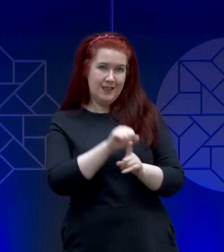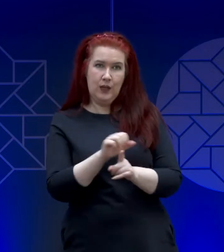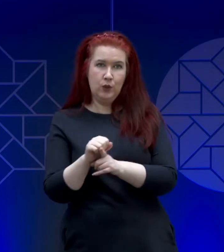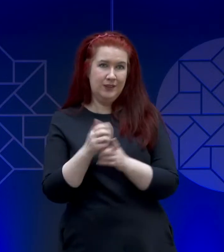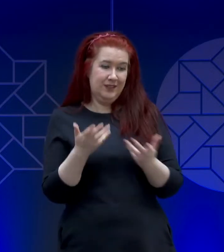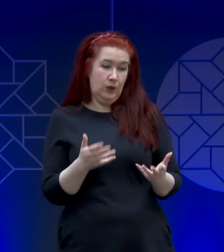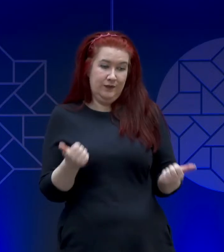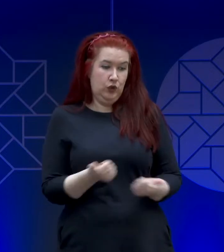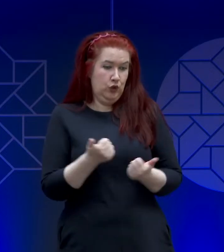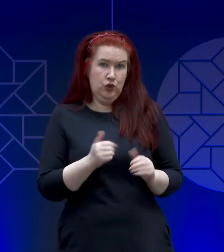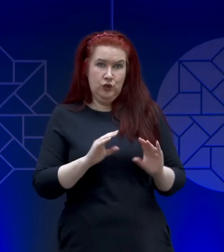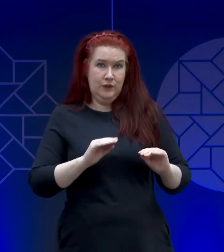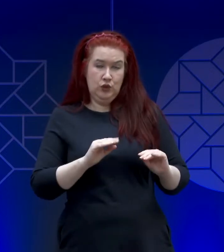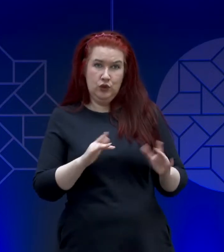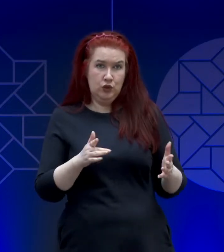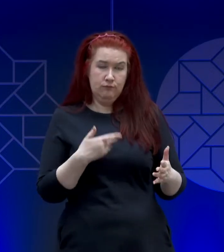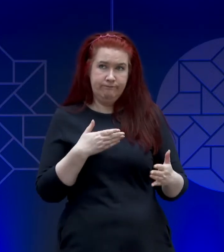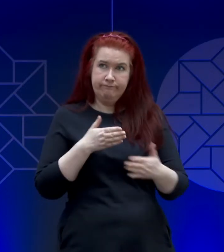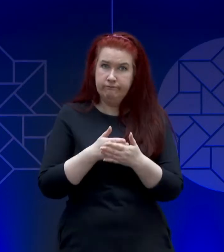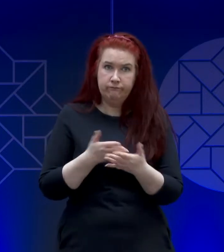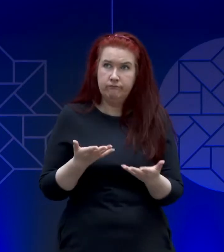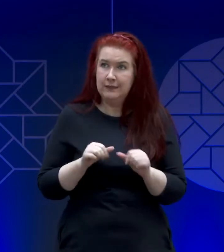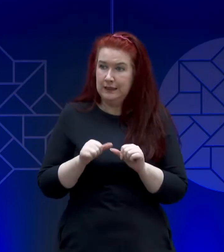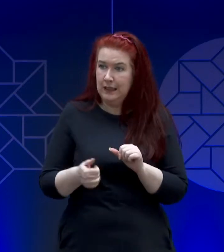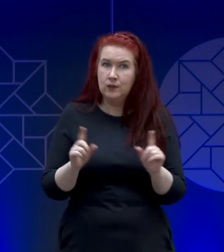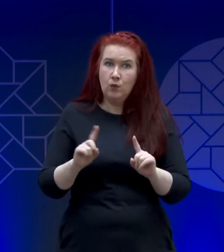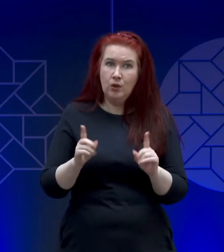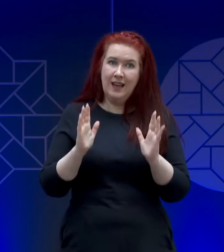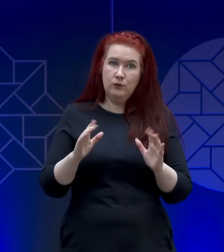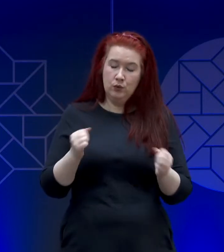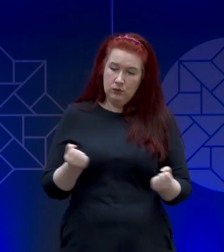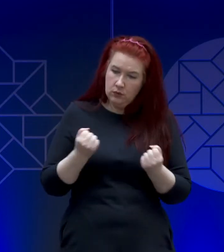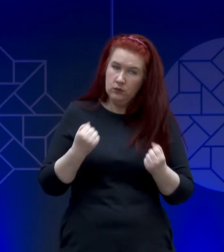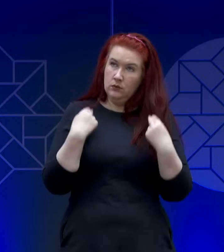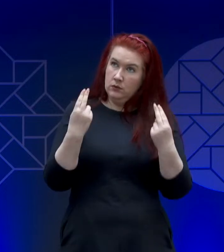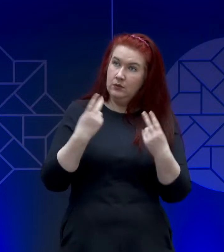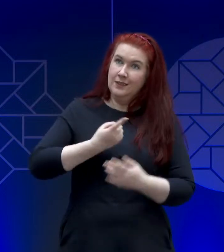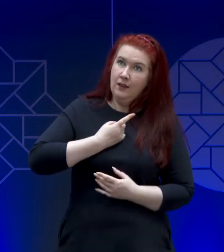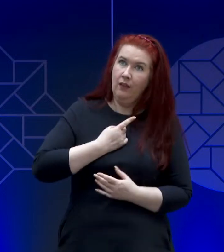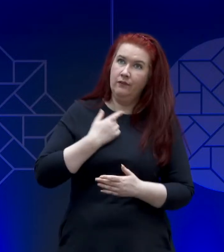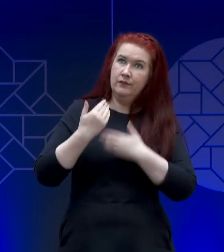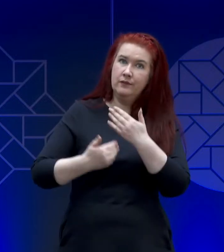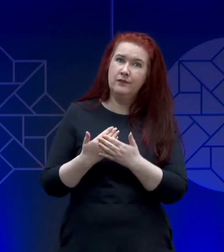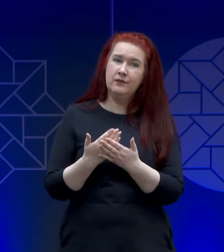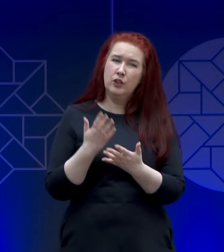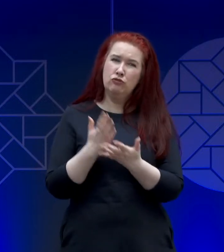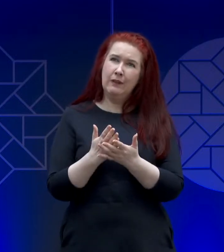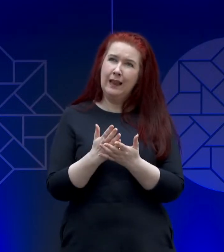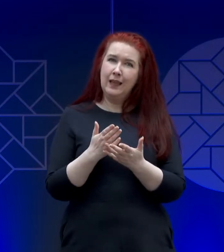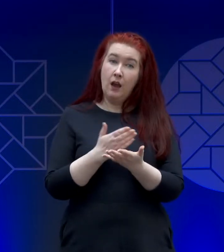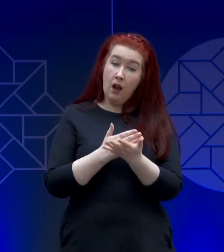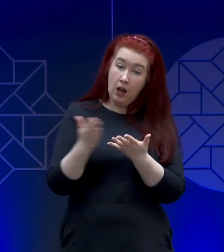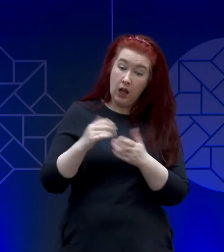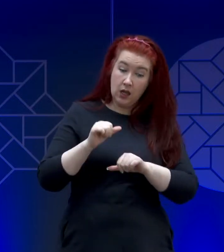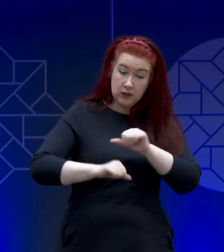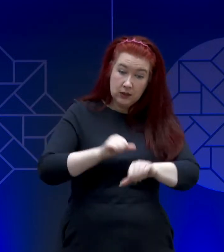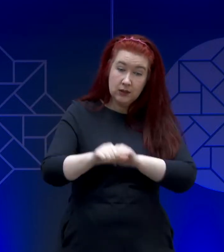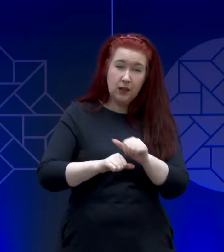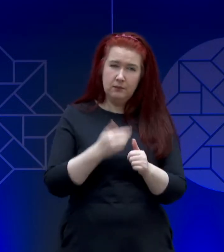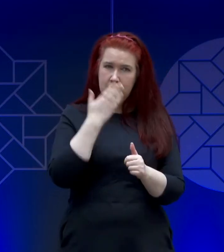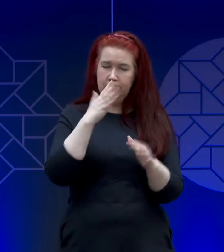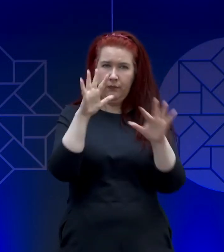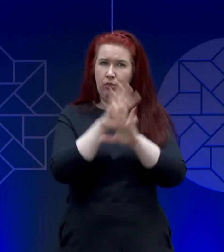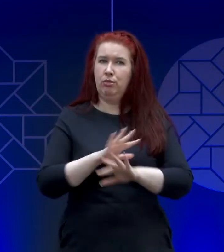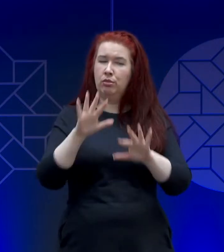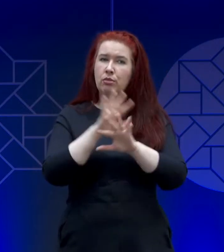diagnostics around this particular symptom, where do they go next? There's a huge opaqueness at times with the health system that people are looking